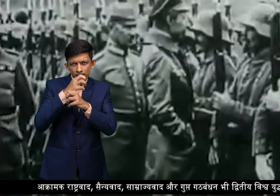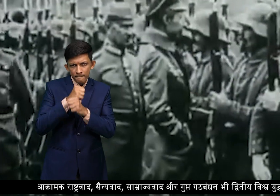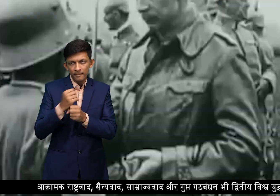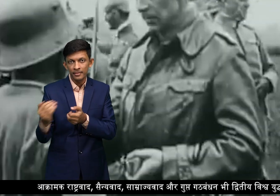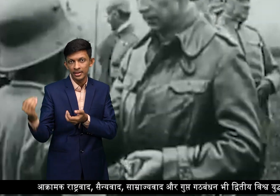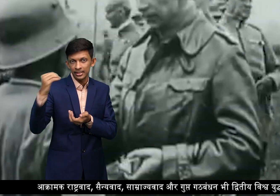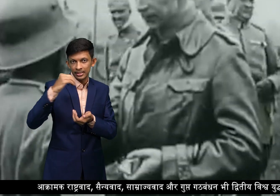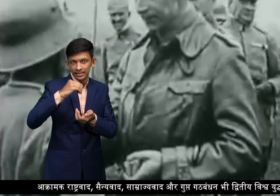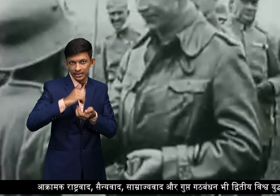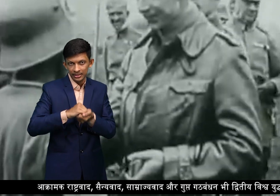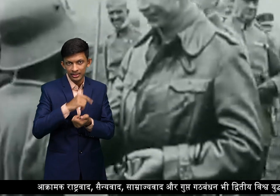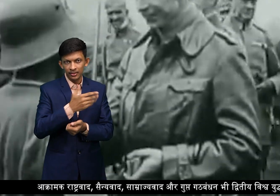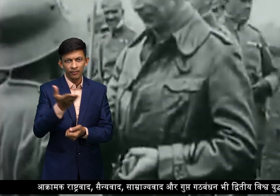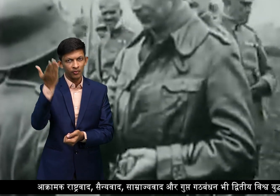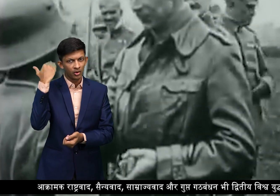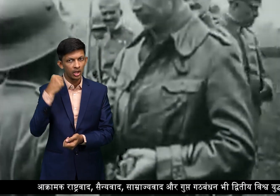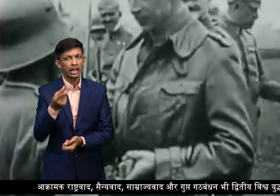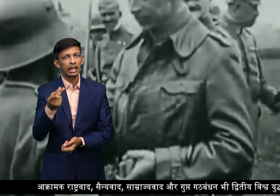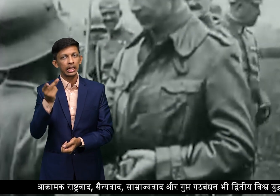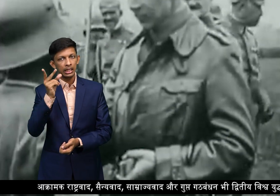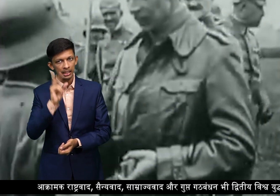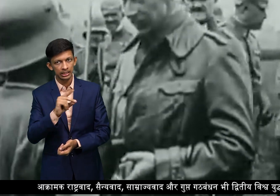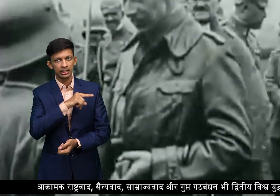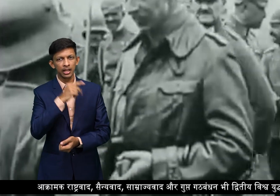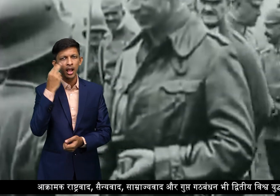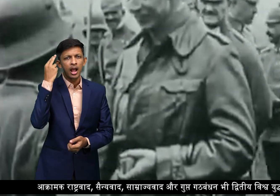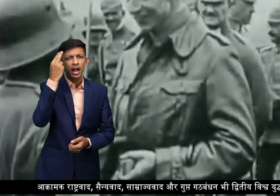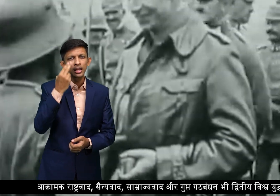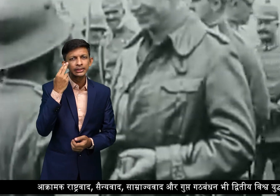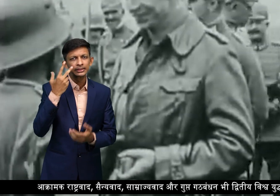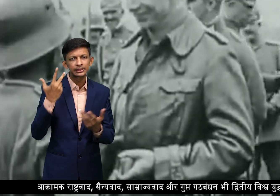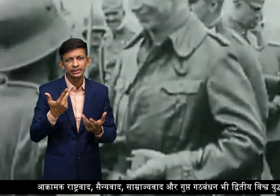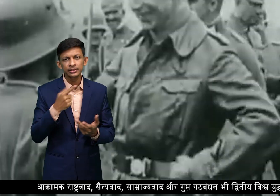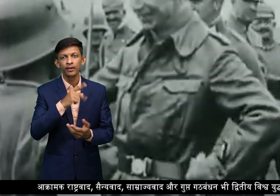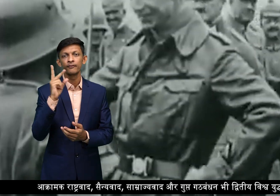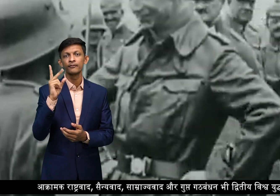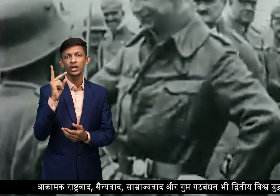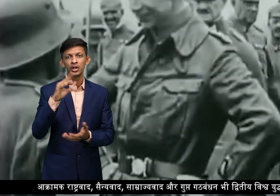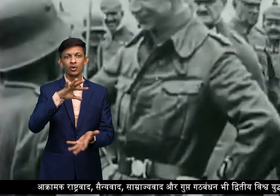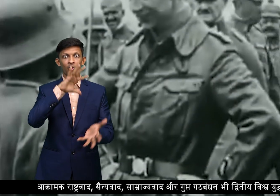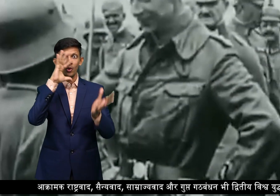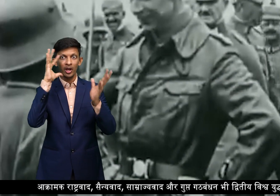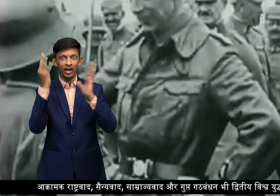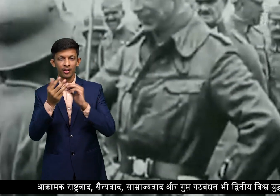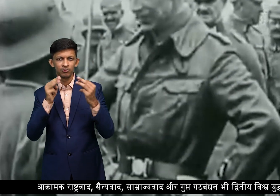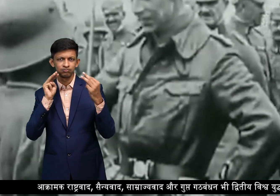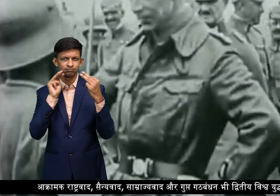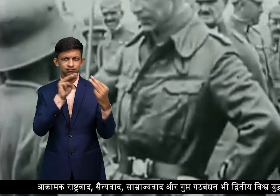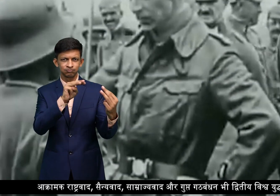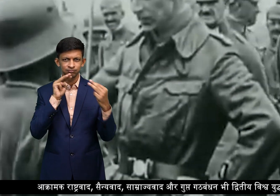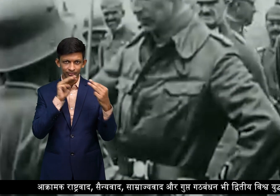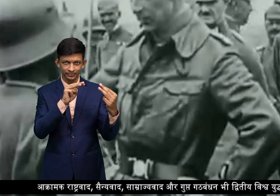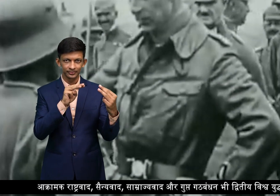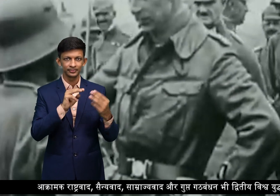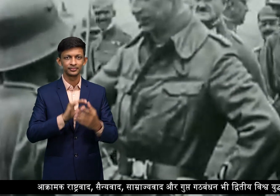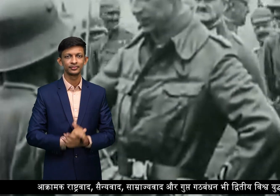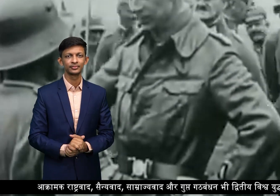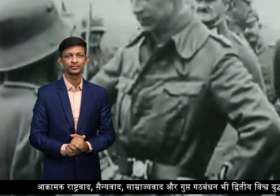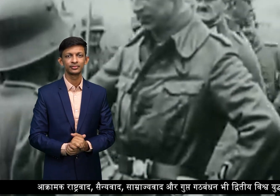and secret alliances were also the reasons for the Second World War.